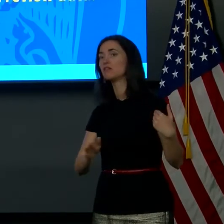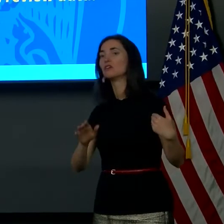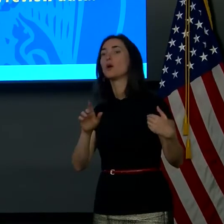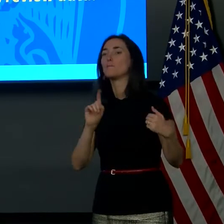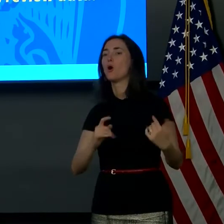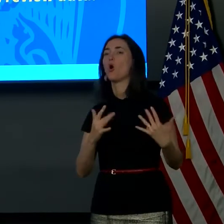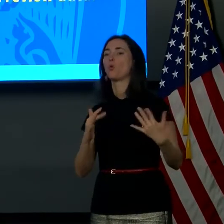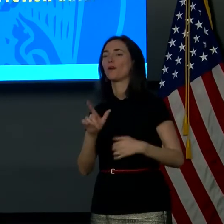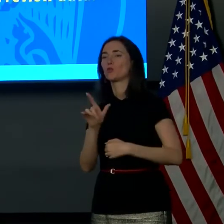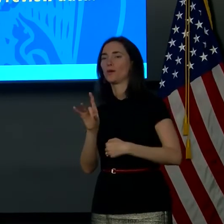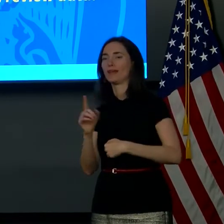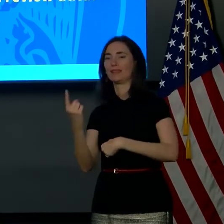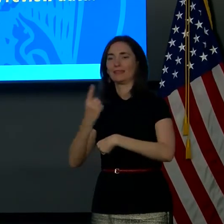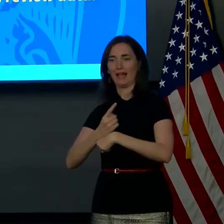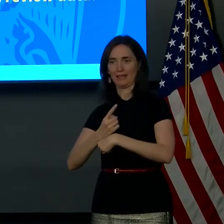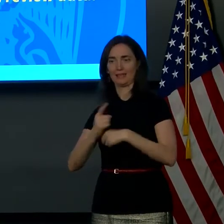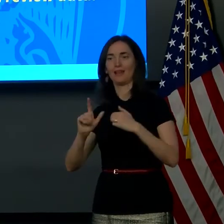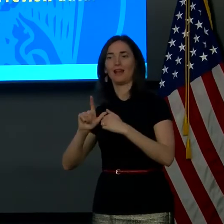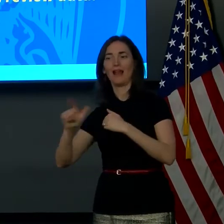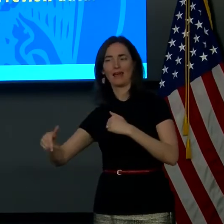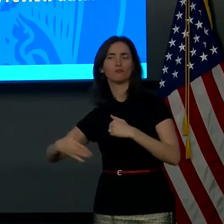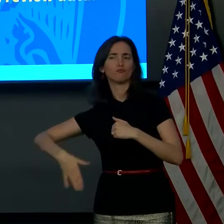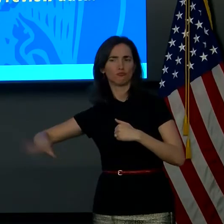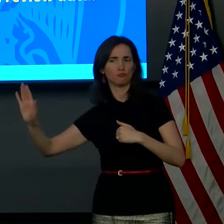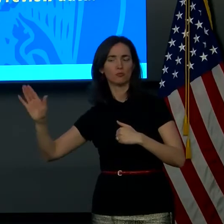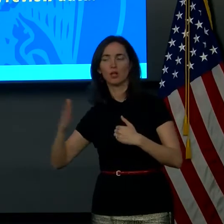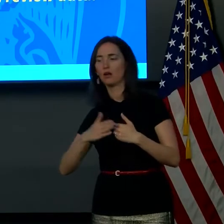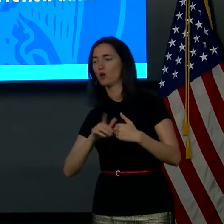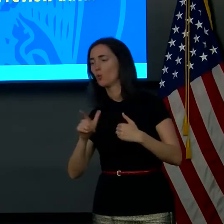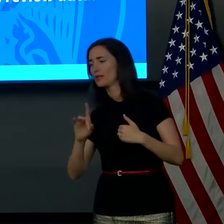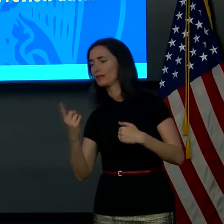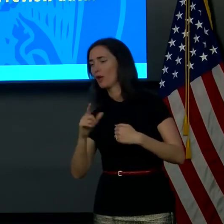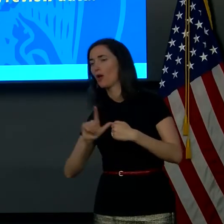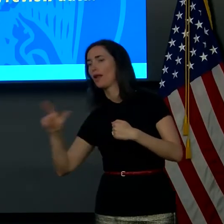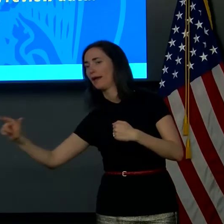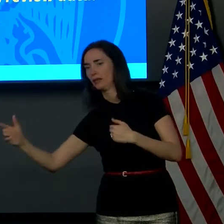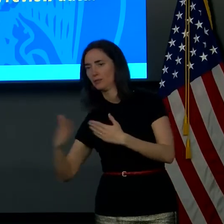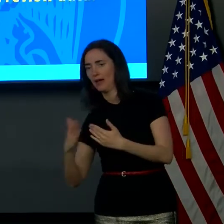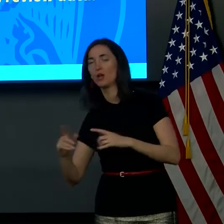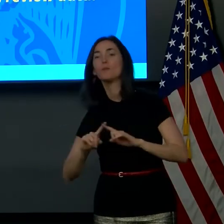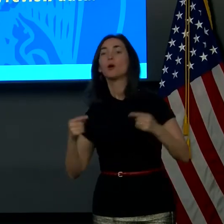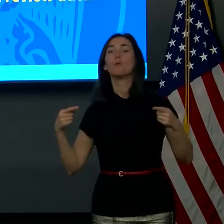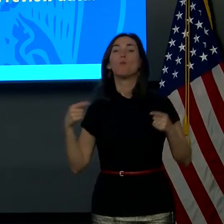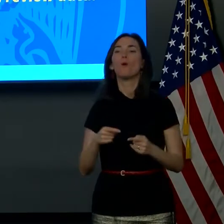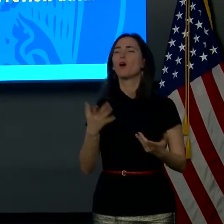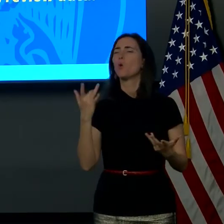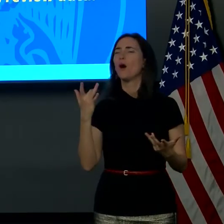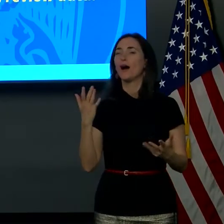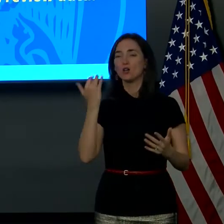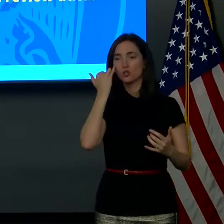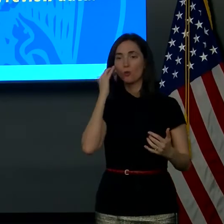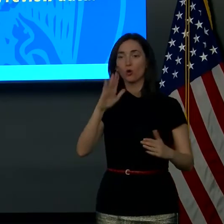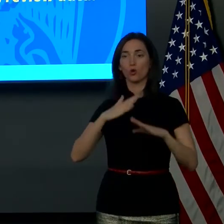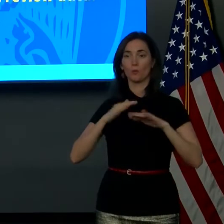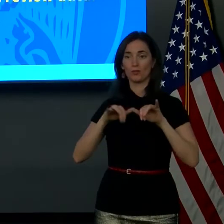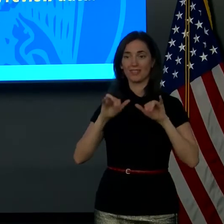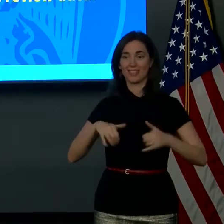least 28 days. And the reason for this is when you have a weakened immune system, when you are immunosuppressed, you are less